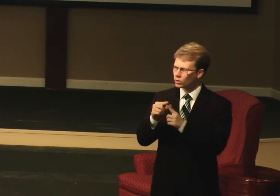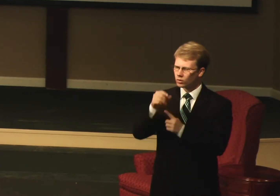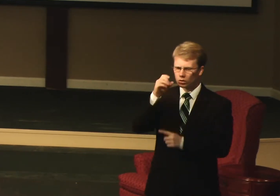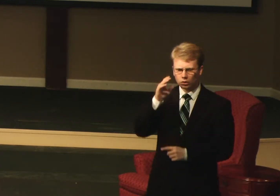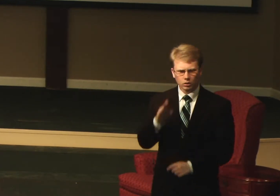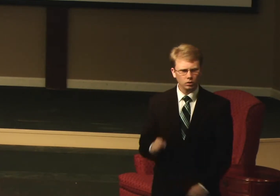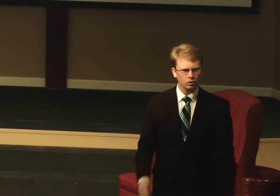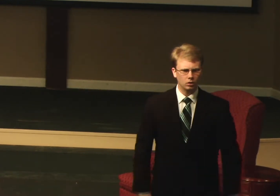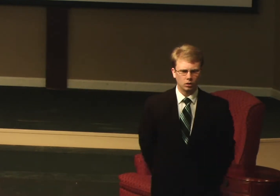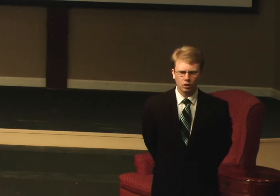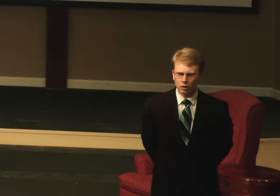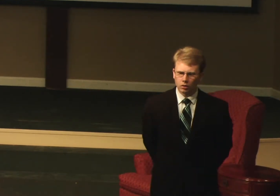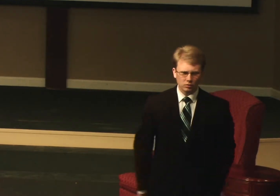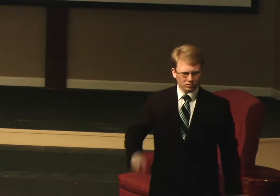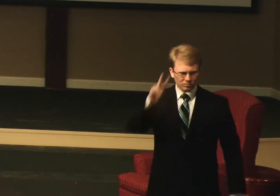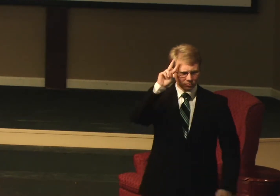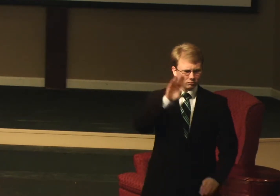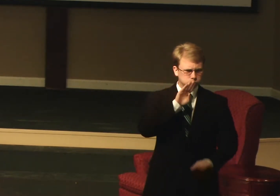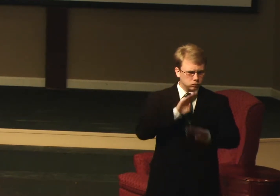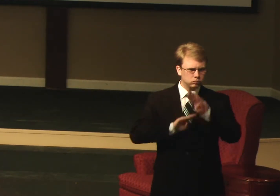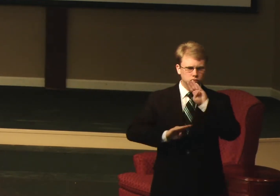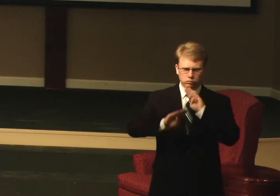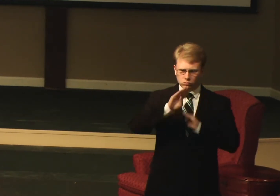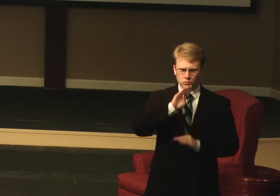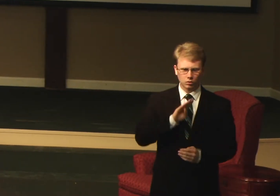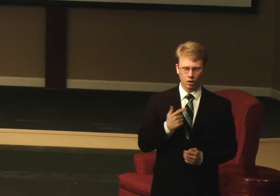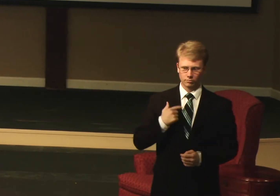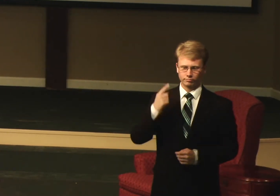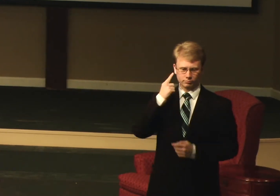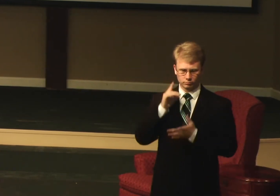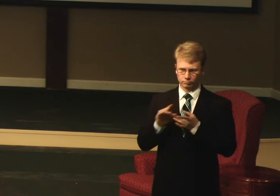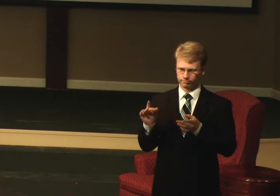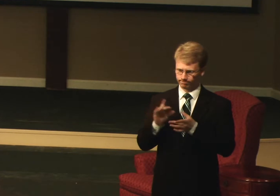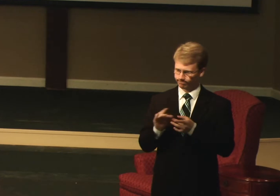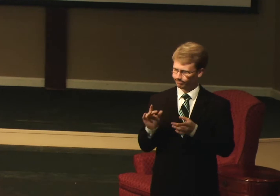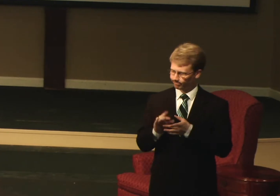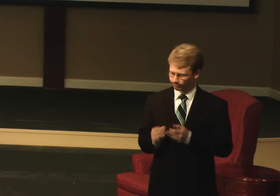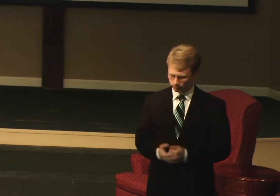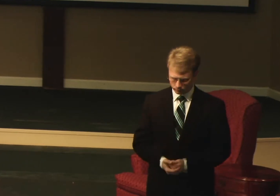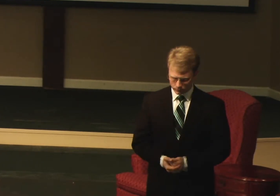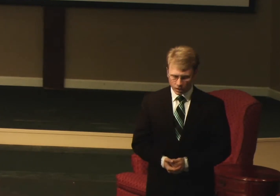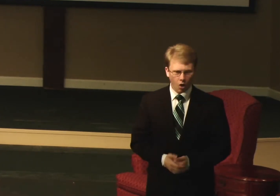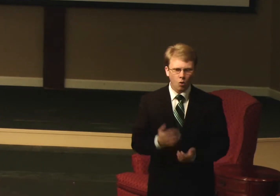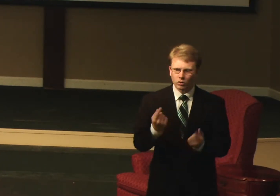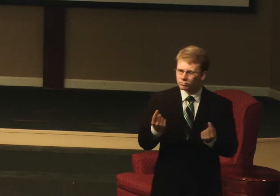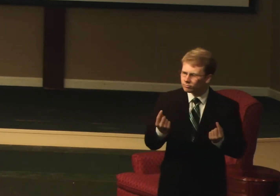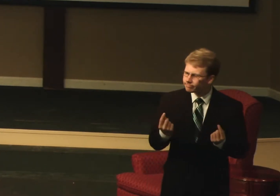But no one really was interested in the things of God. And it was a very frustrating time for Vernon.